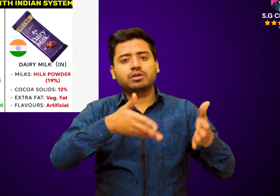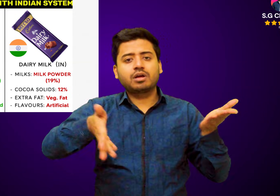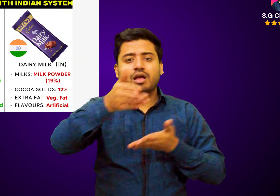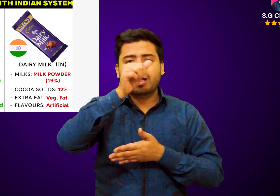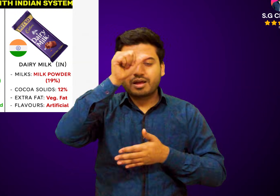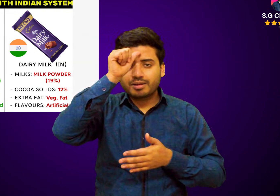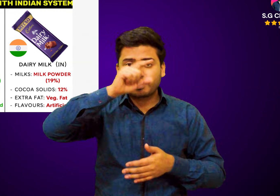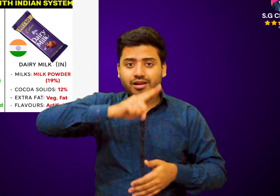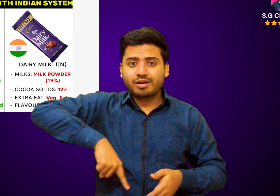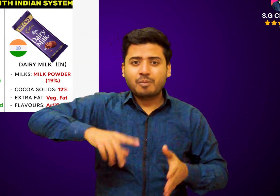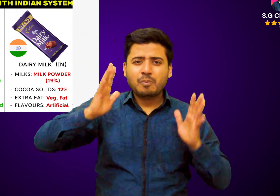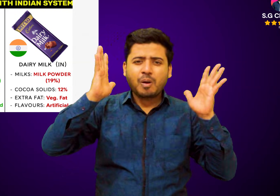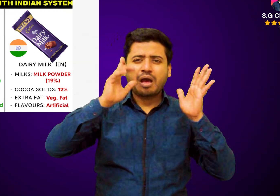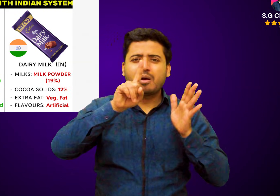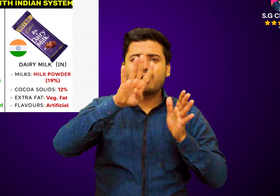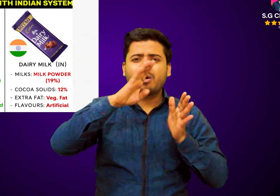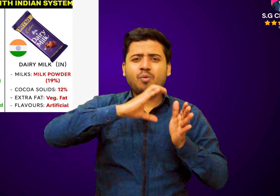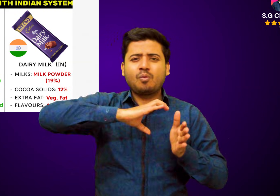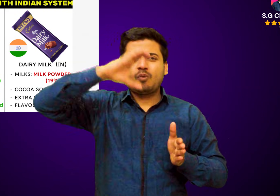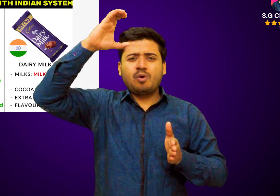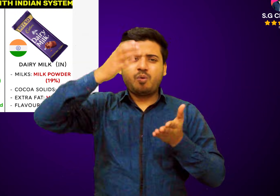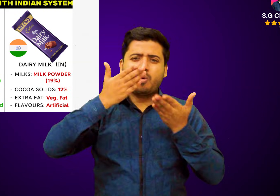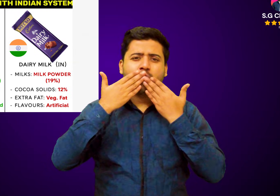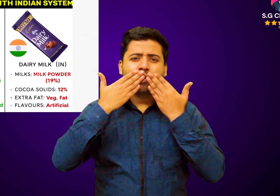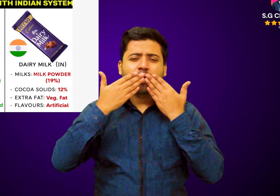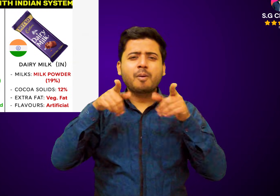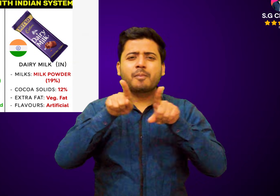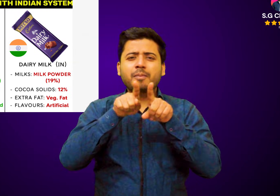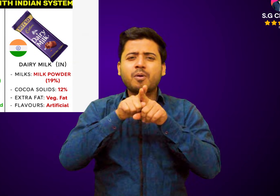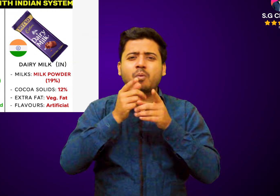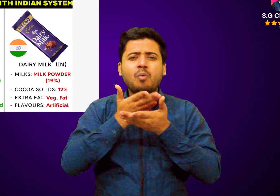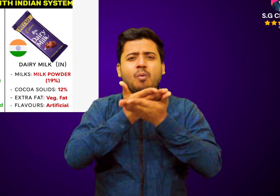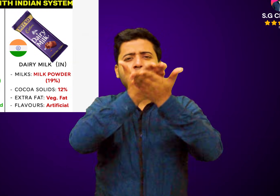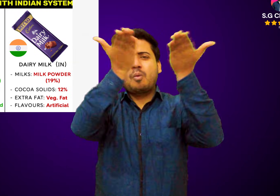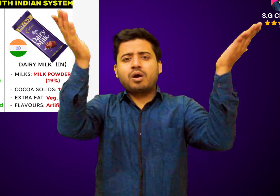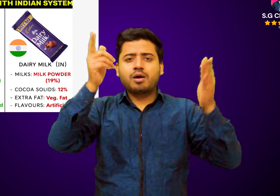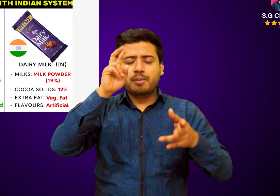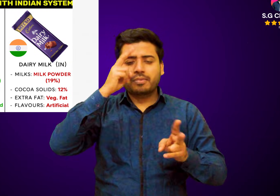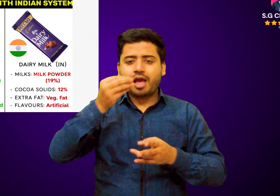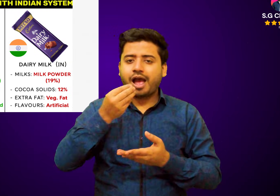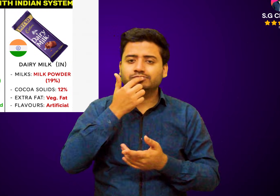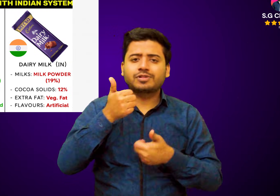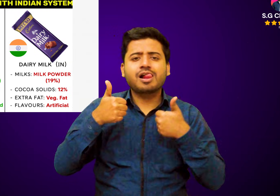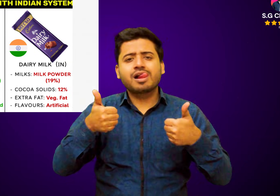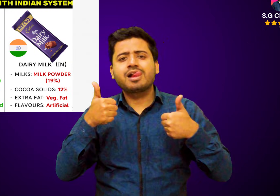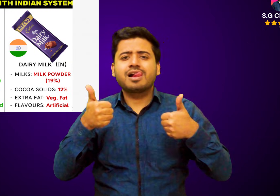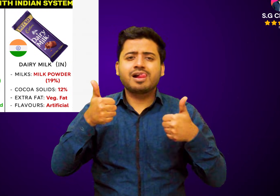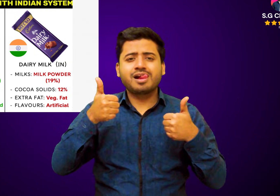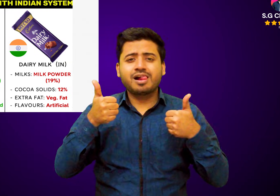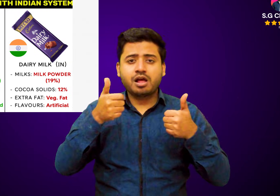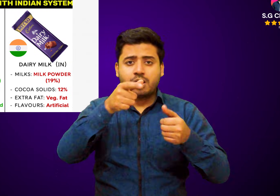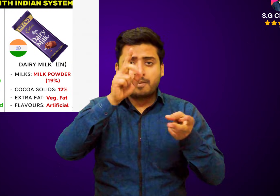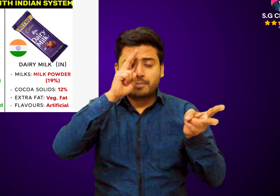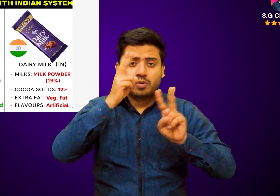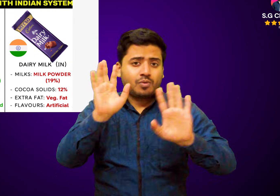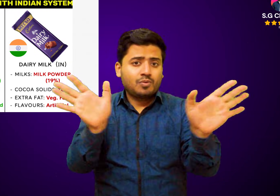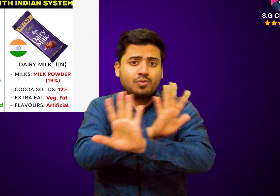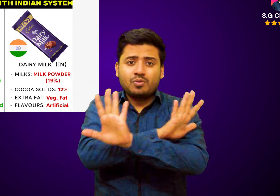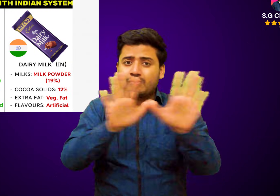high sugar and vegetable fat content. As of 2026, health awareness regarding oral hygiene in India